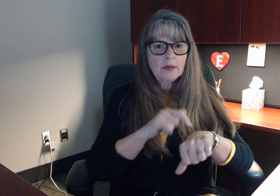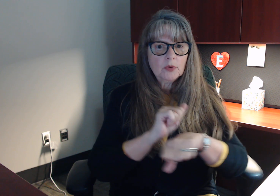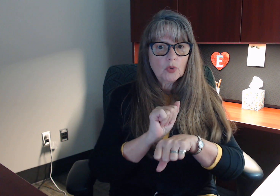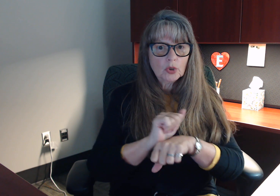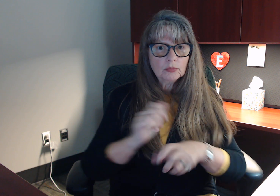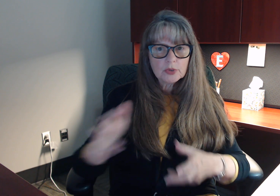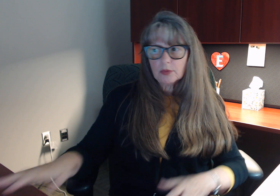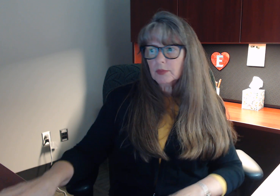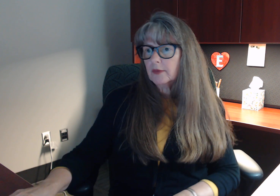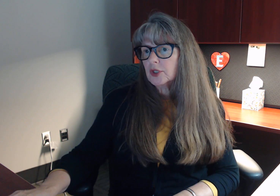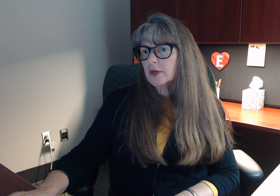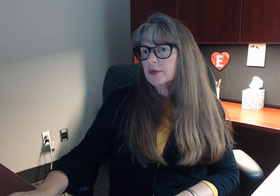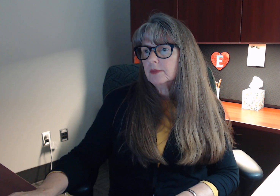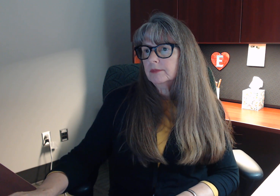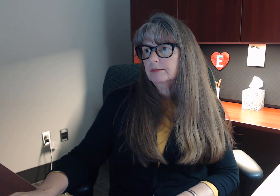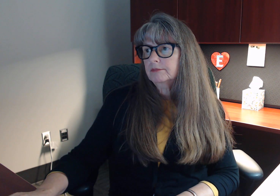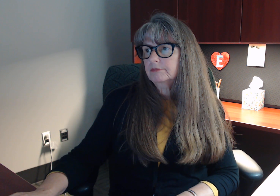work, so every shift.